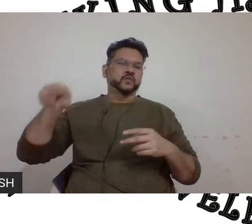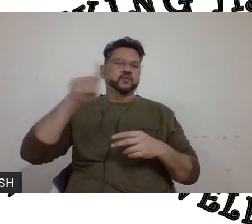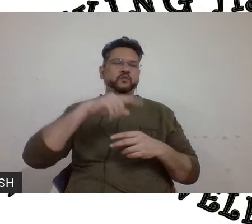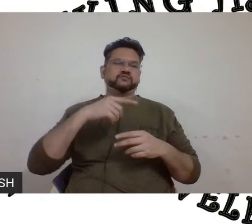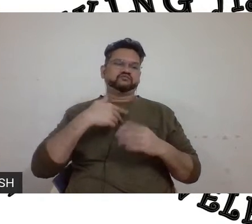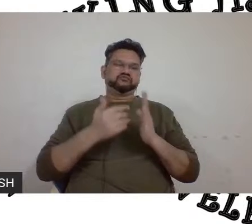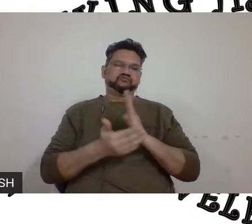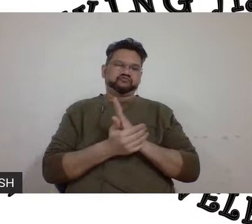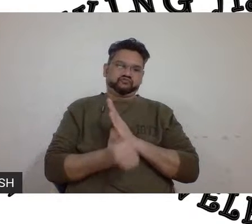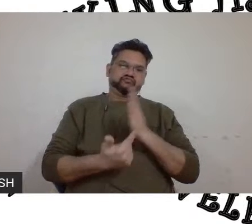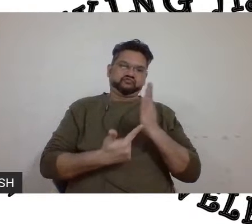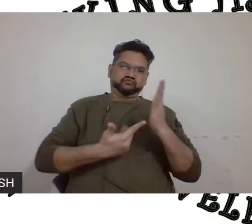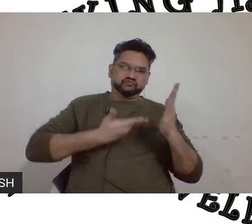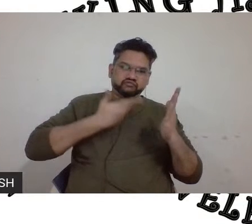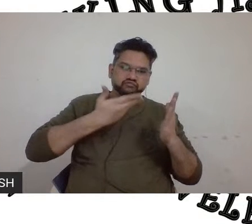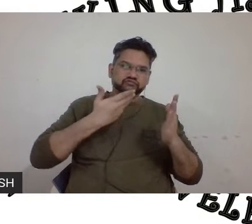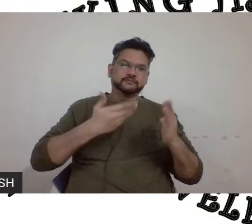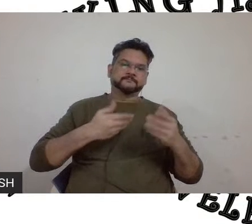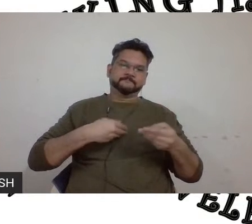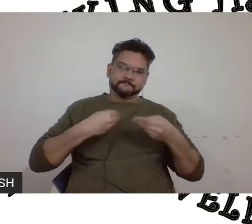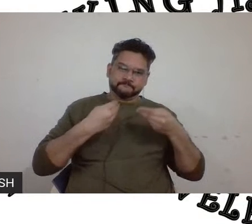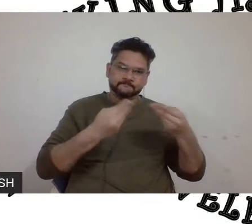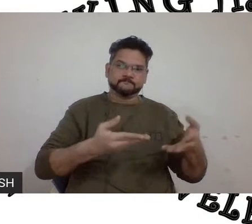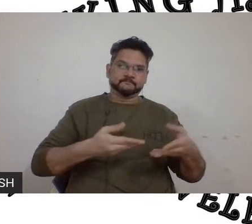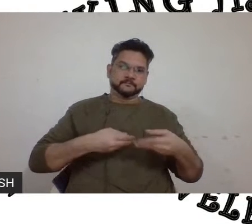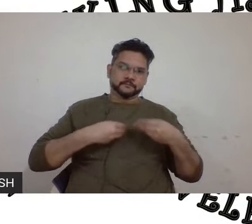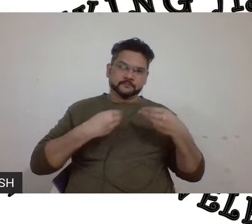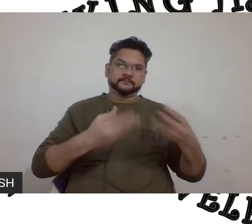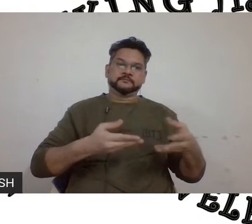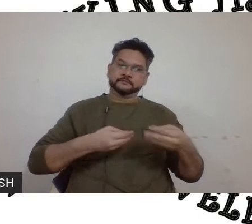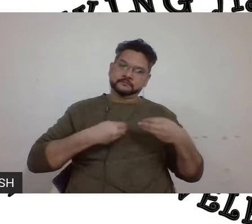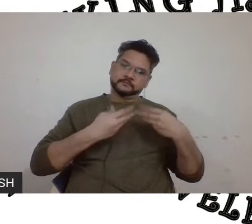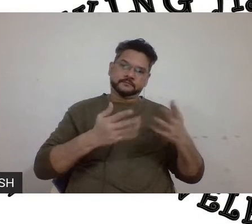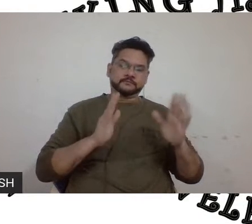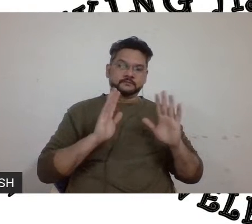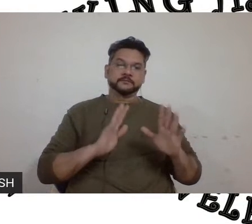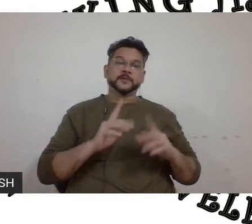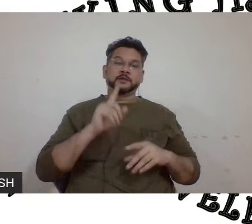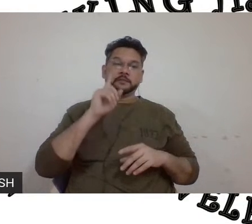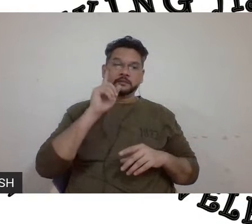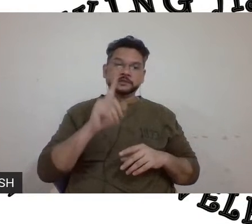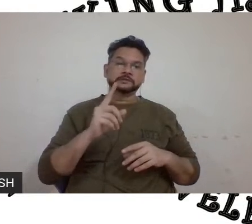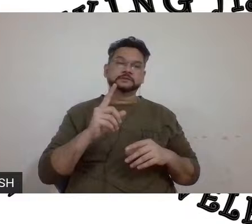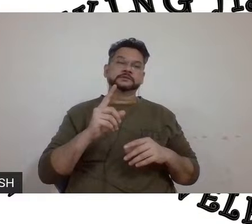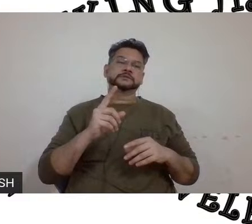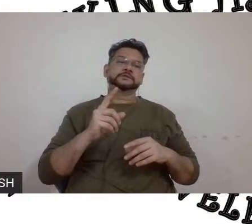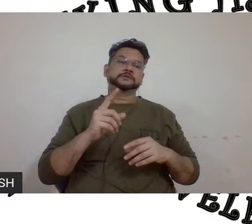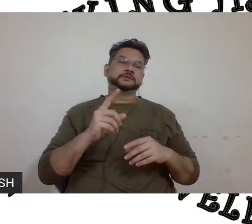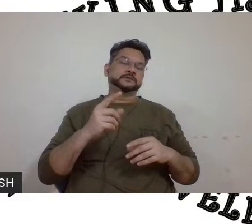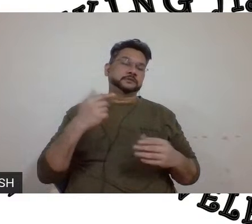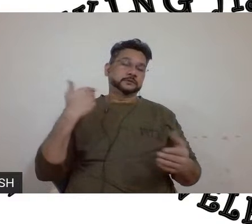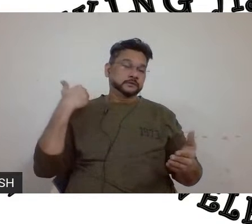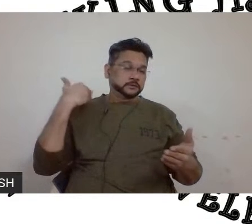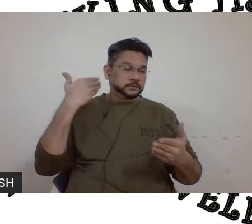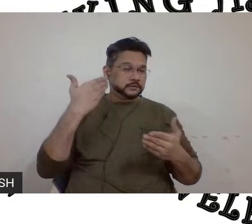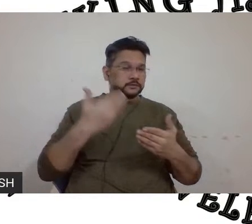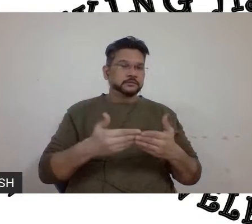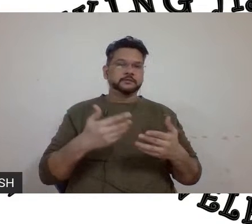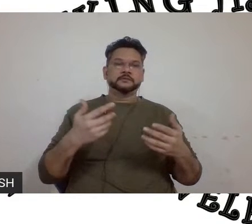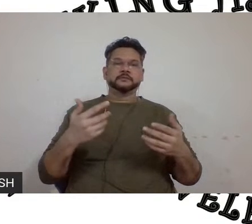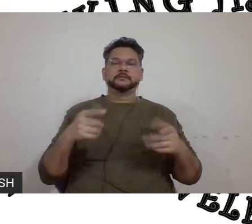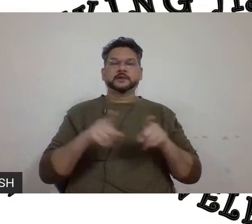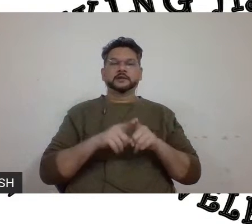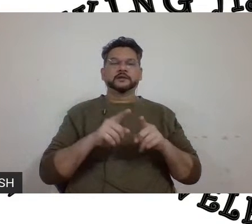thing to the person with disabilities, but still there is a great mismatch between the demand and the